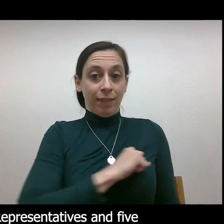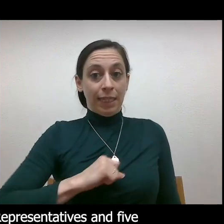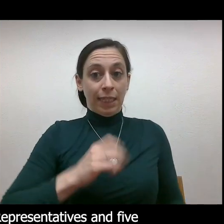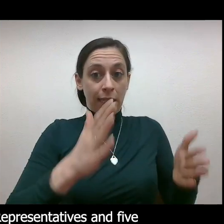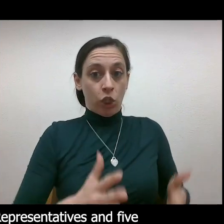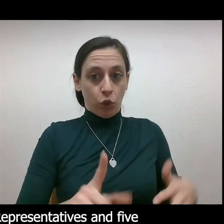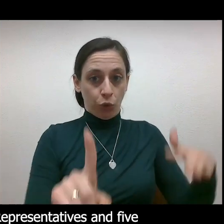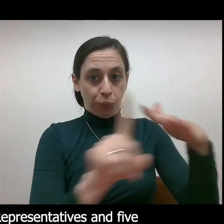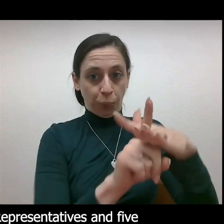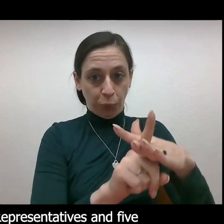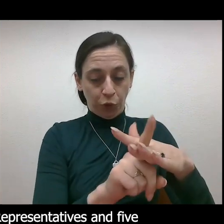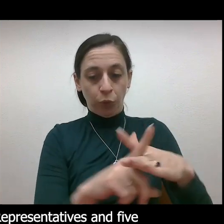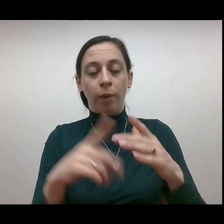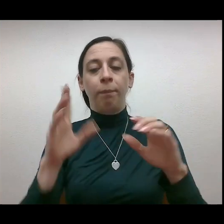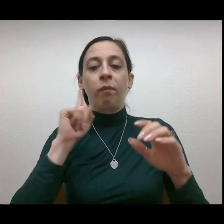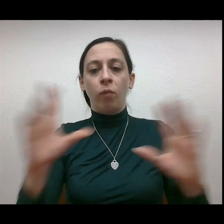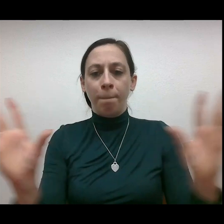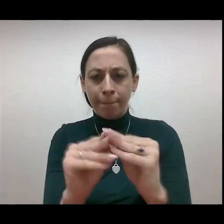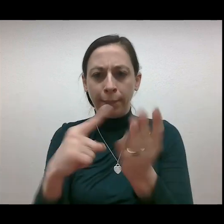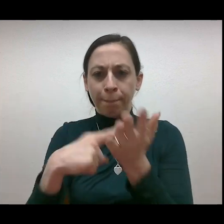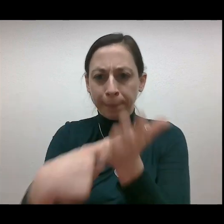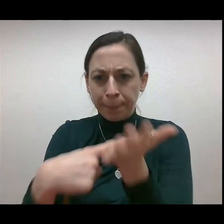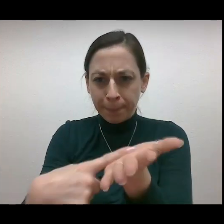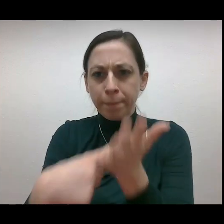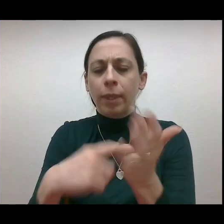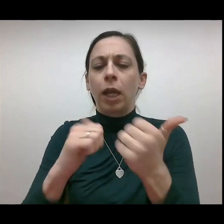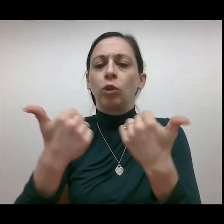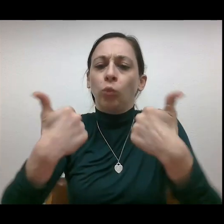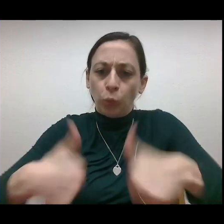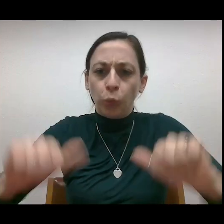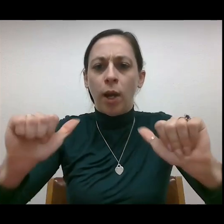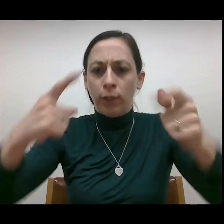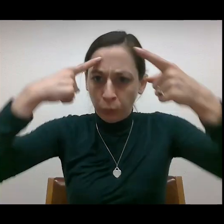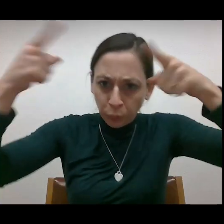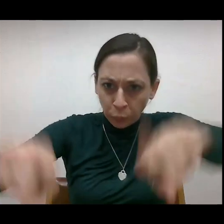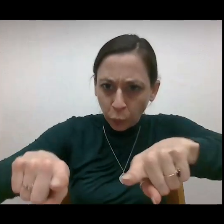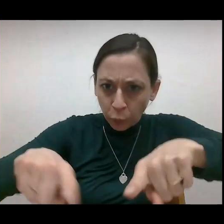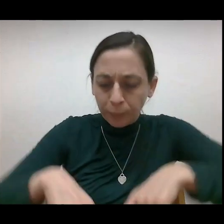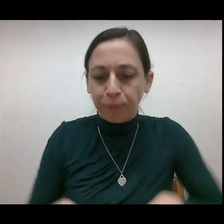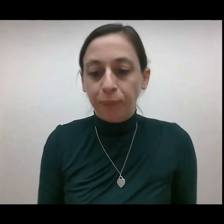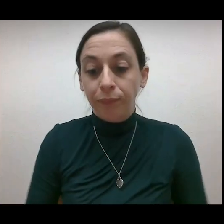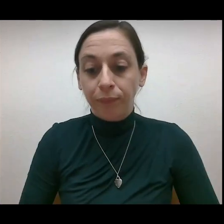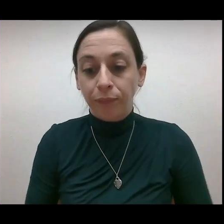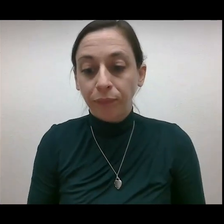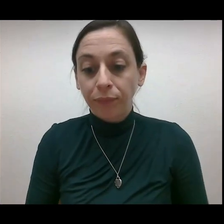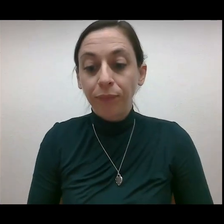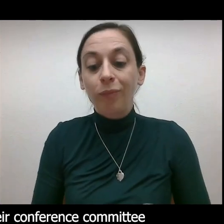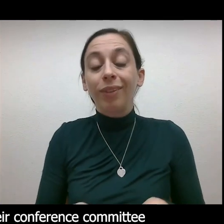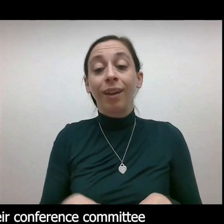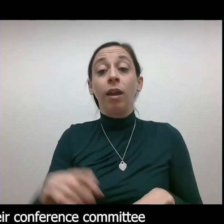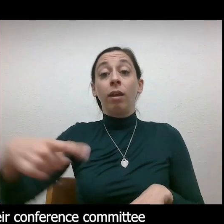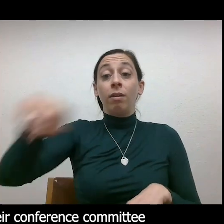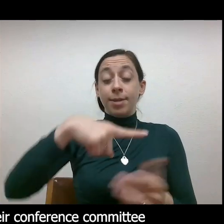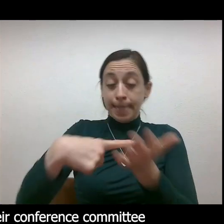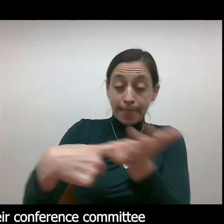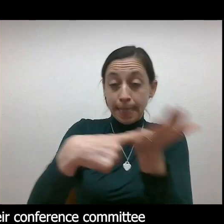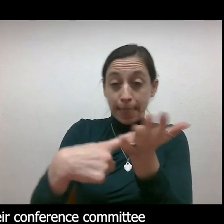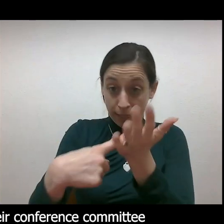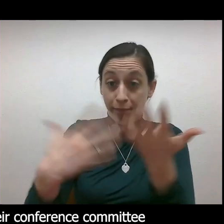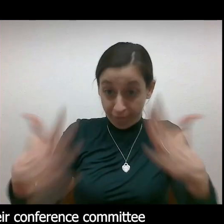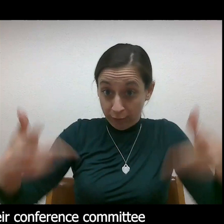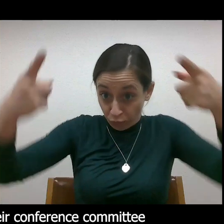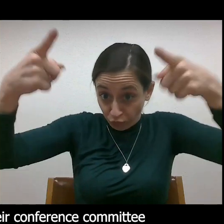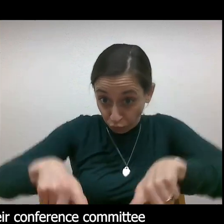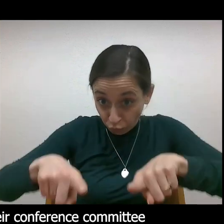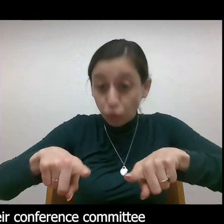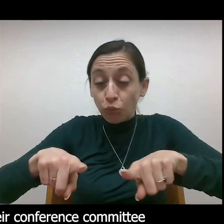will meet to discuss and to try and agree on amendments for the bill.